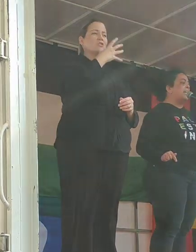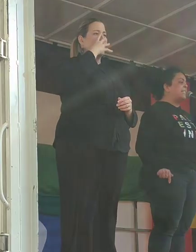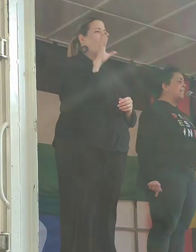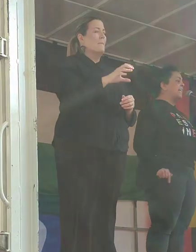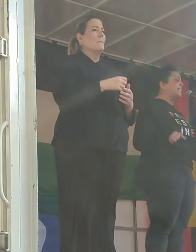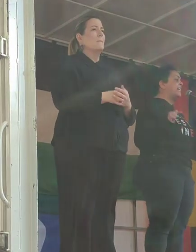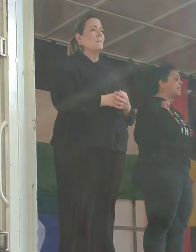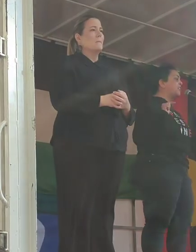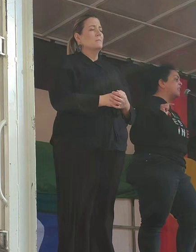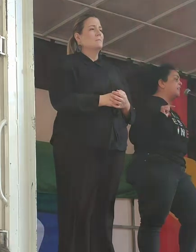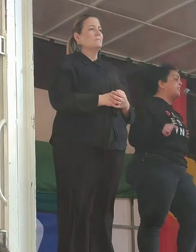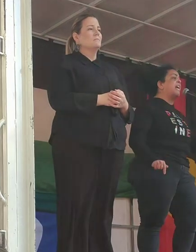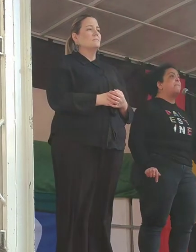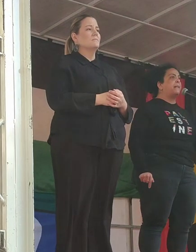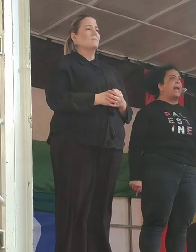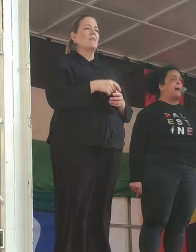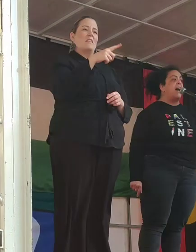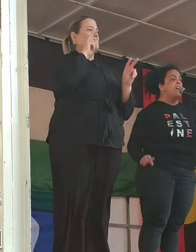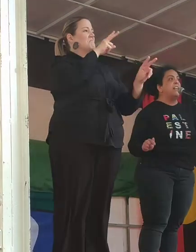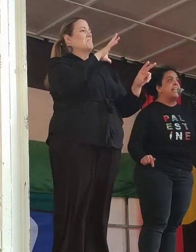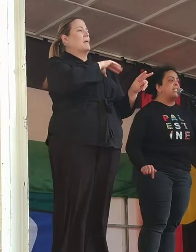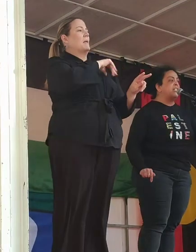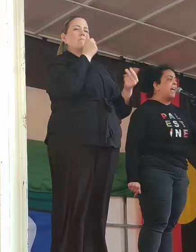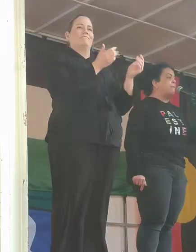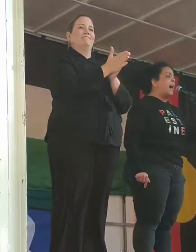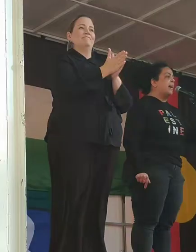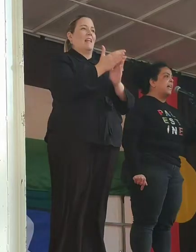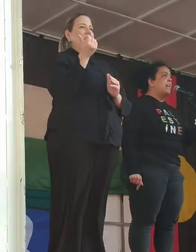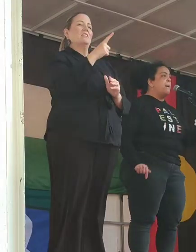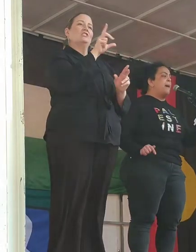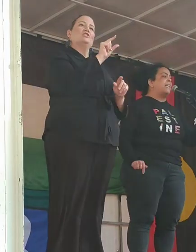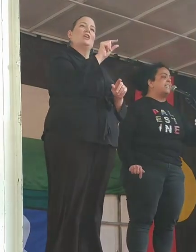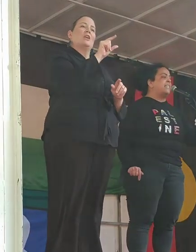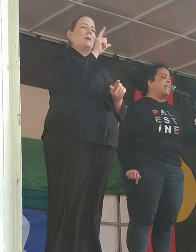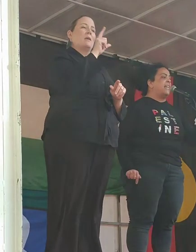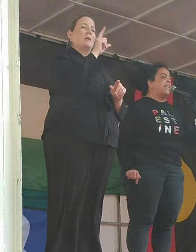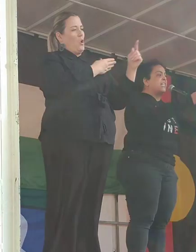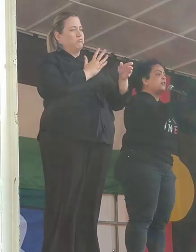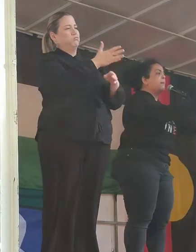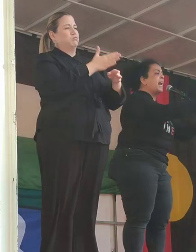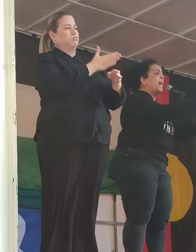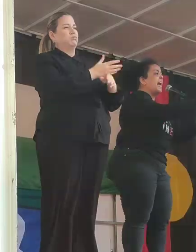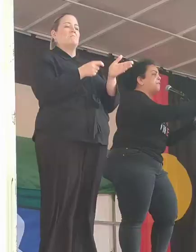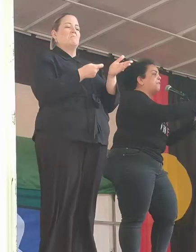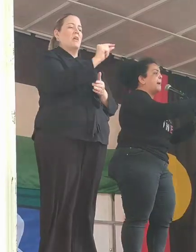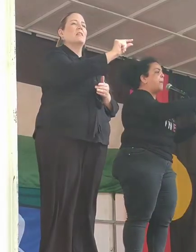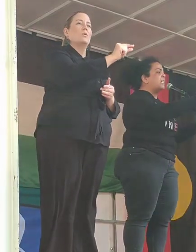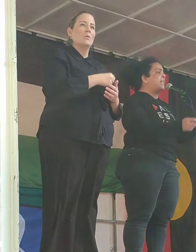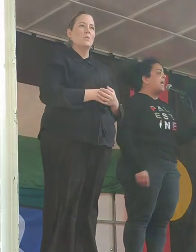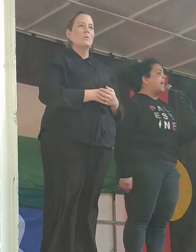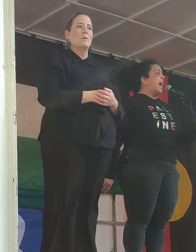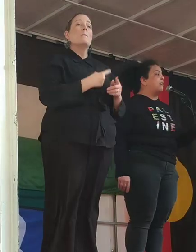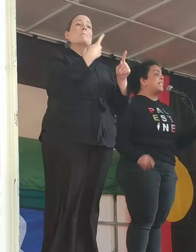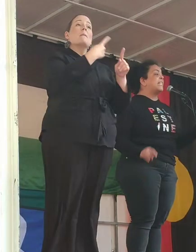They view Palestinians as a source of cheap labour for the Israeli market. Palestinians face discrimination from